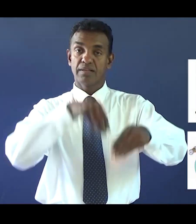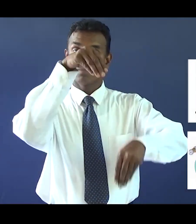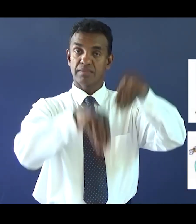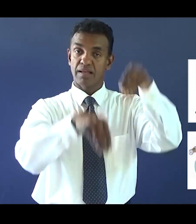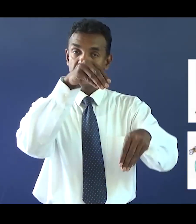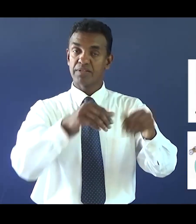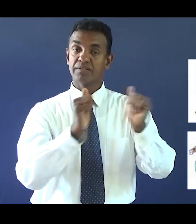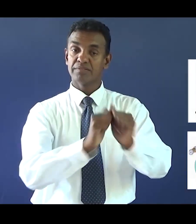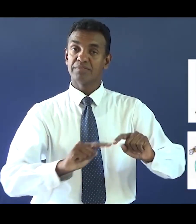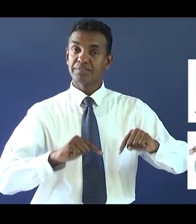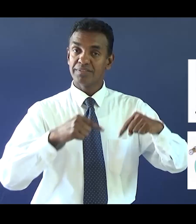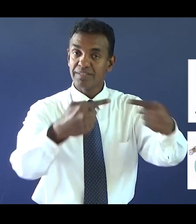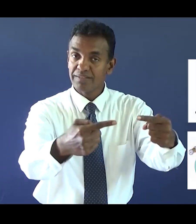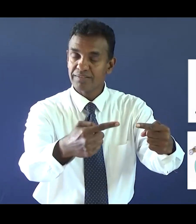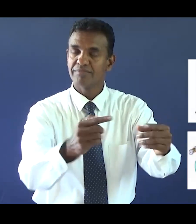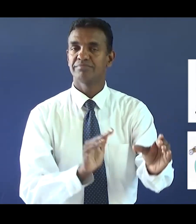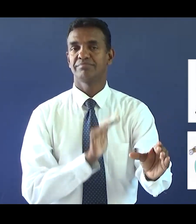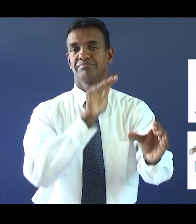sport and leisure.